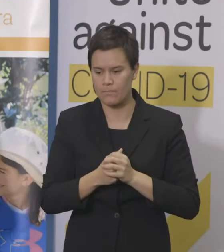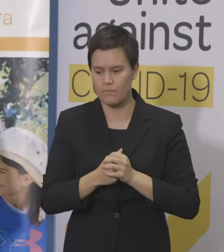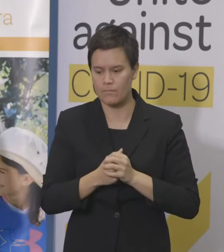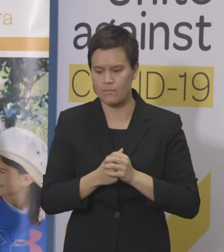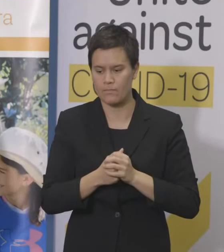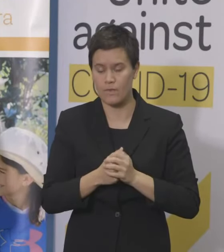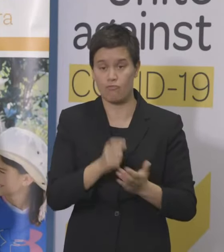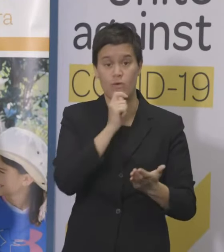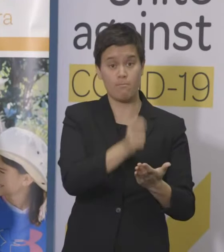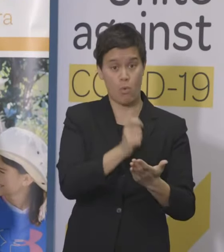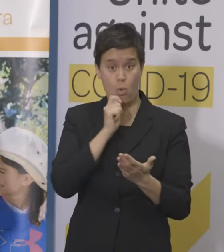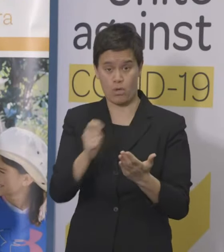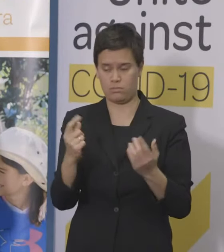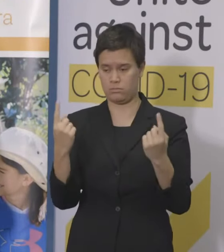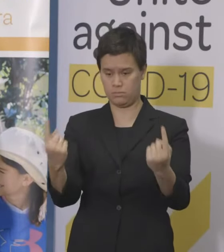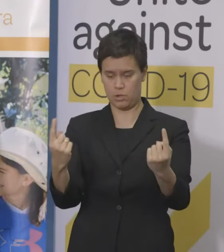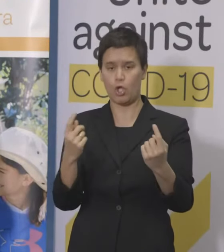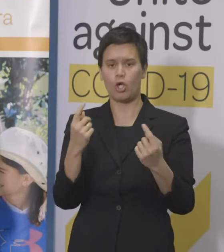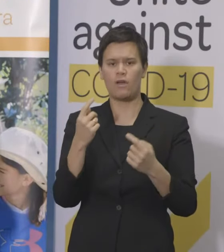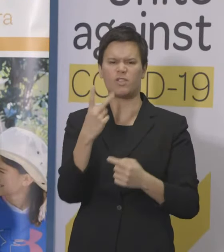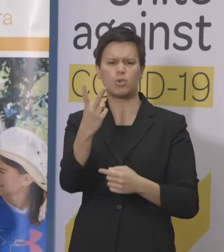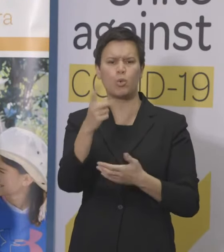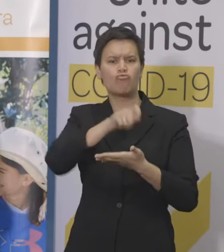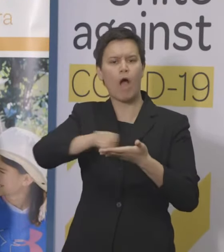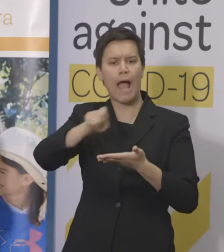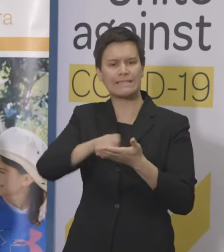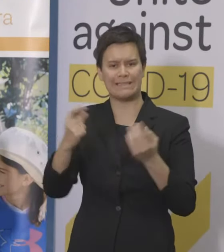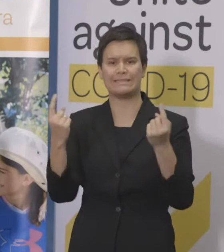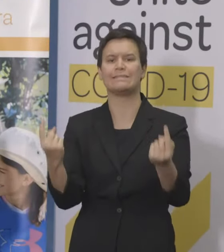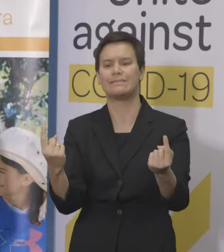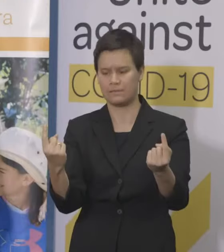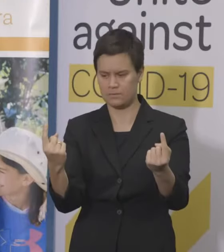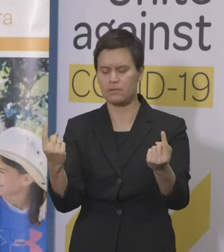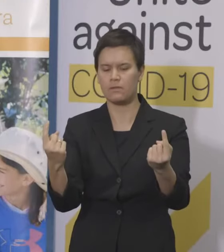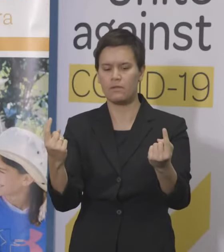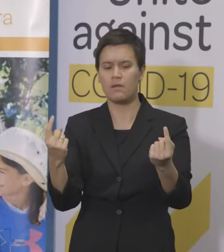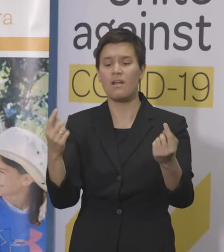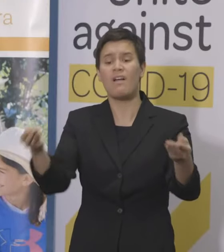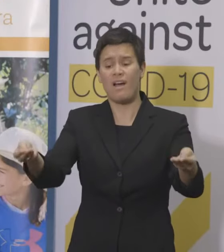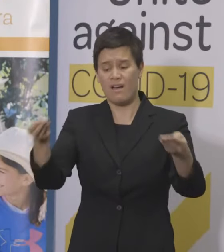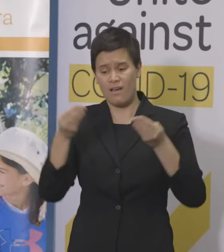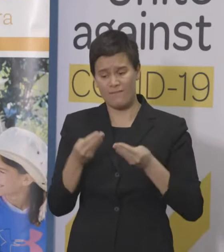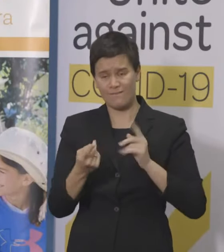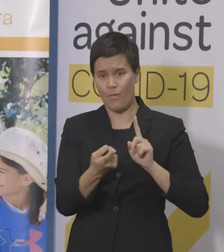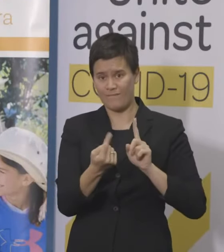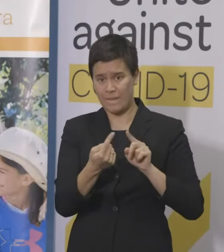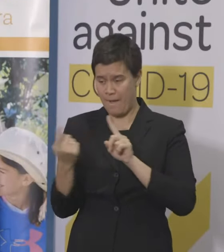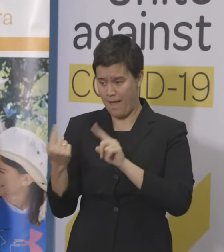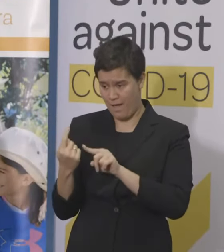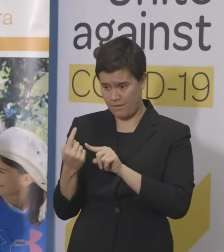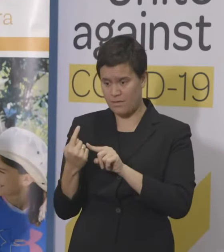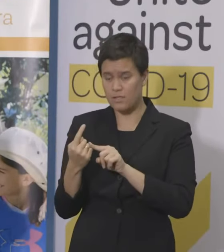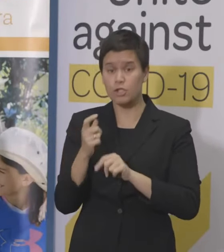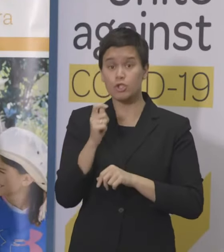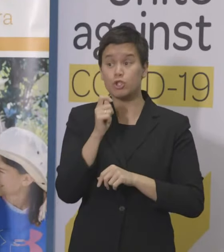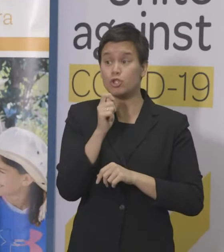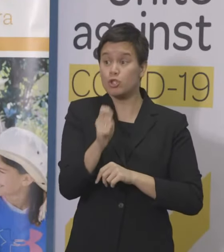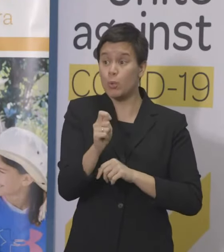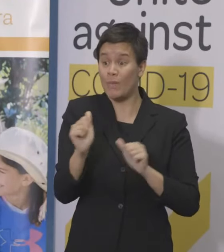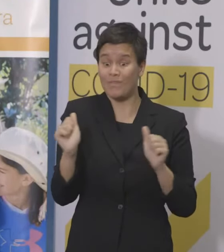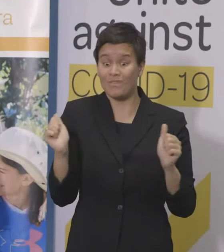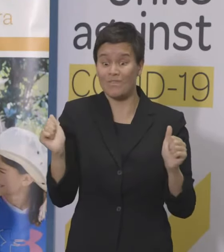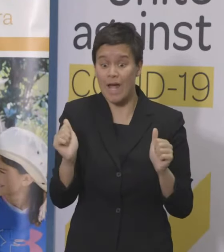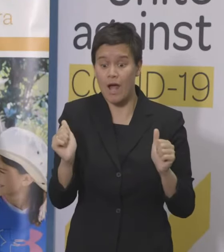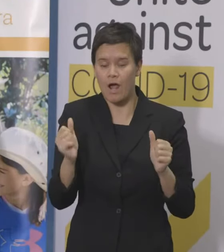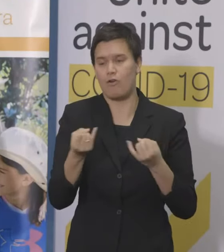a very comprehensive briefing earlier in the year. The finalisation of the report was delayed by COVID-19, and the report was only provided to